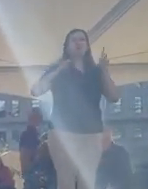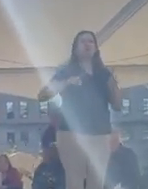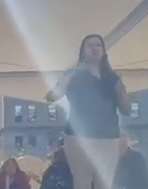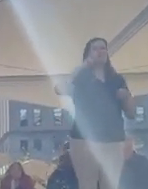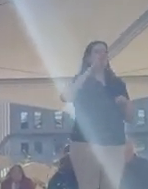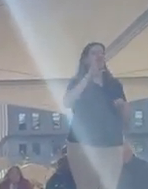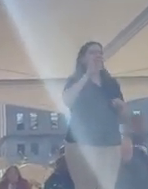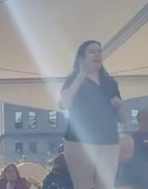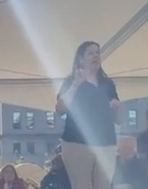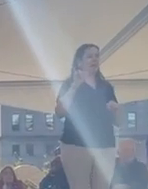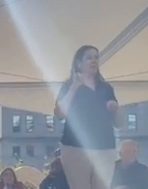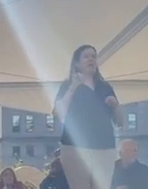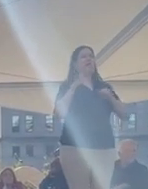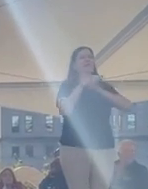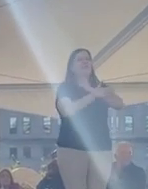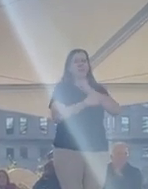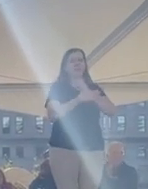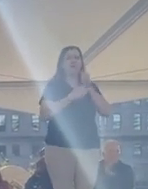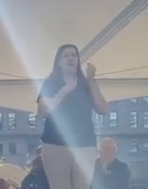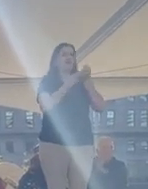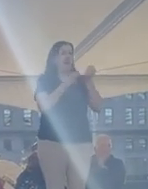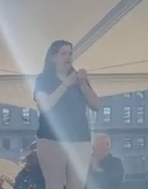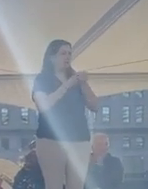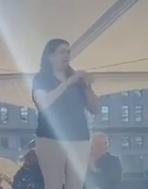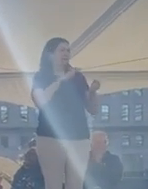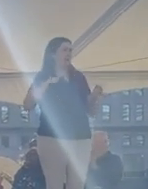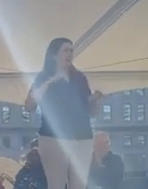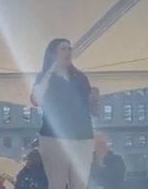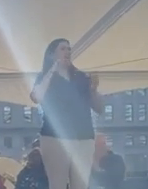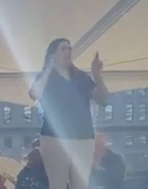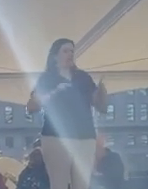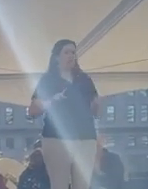Cuyahoga County Advisory Committee on Persons with Disabilities.